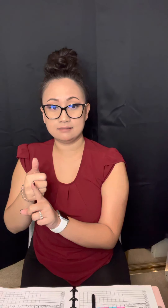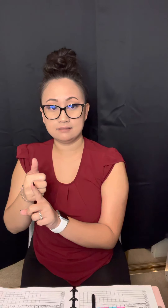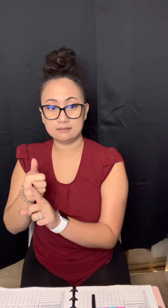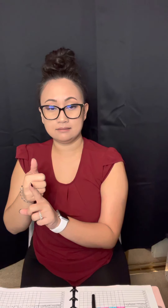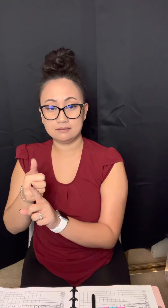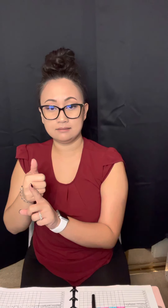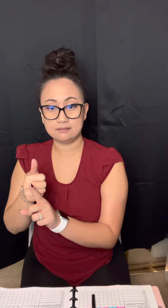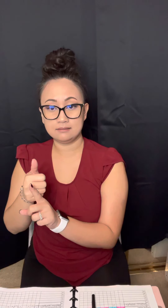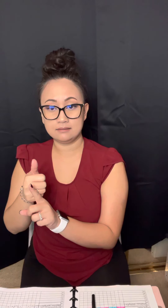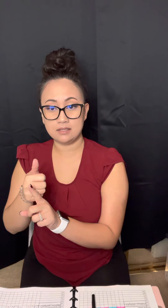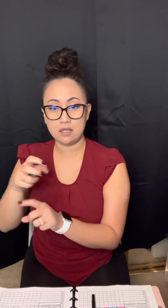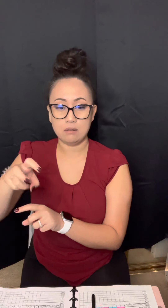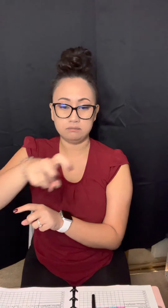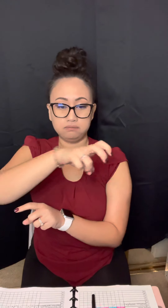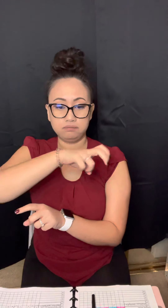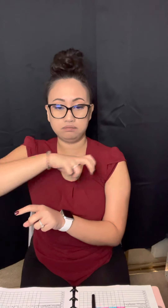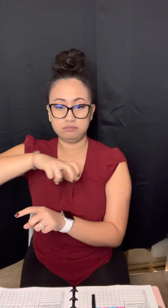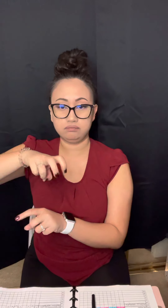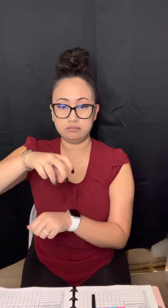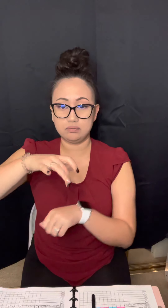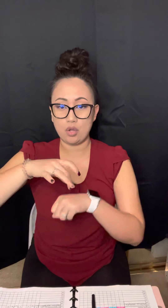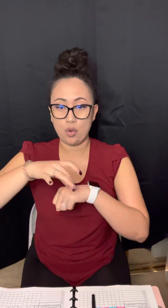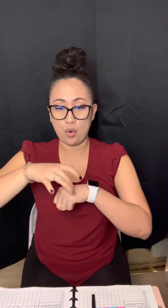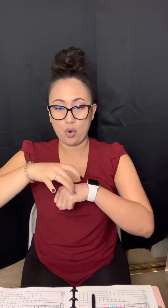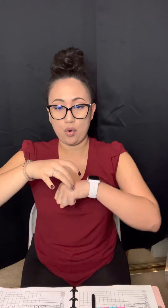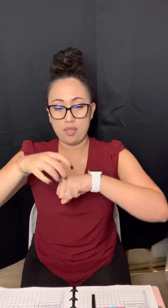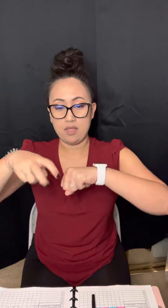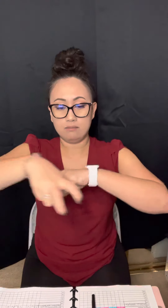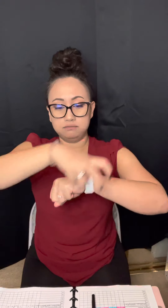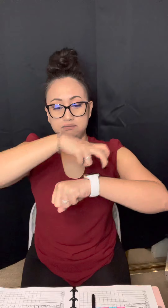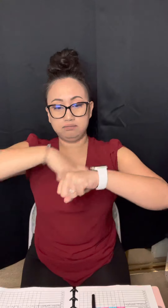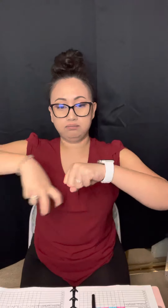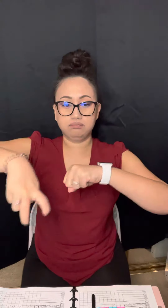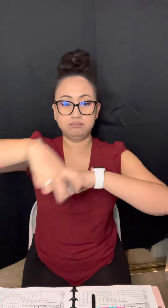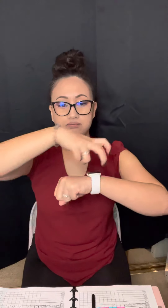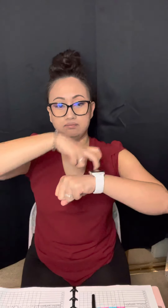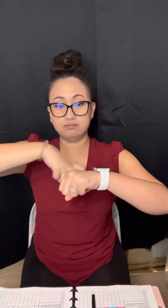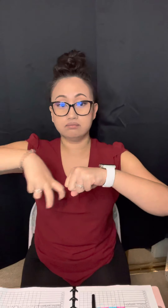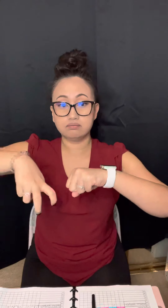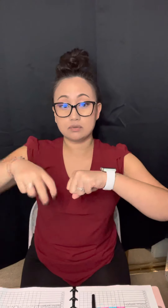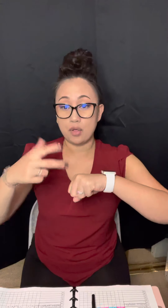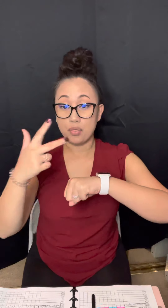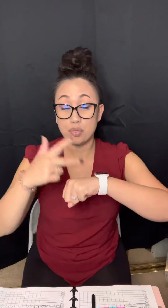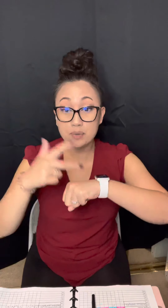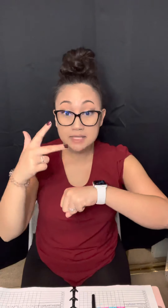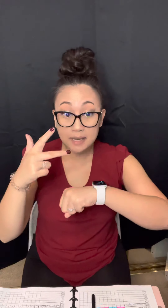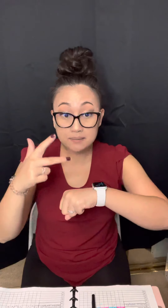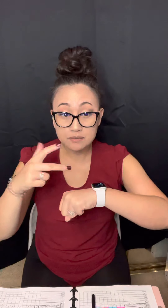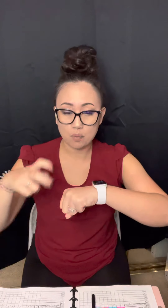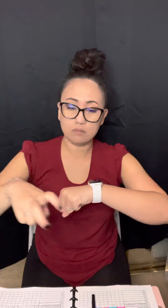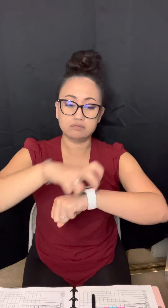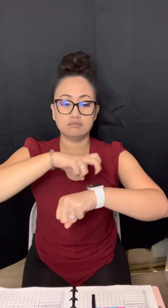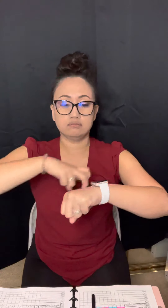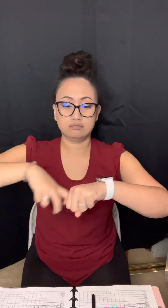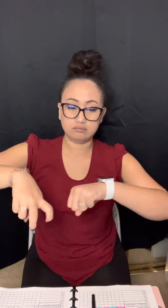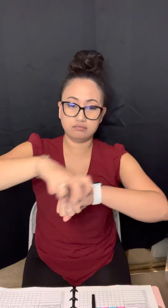right here. And I'm going to pretend that this marble is